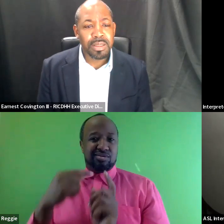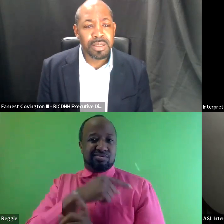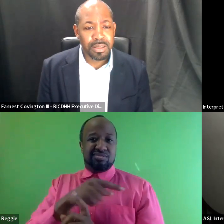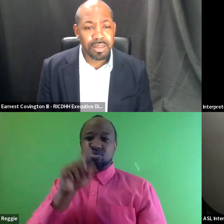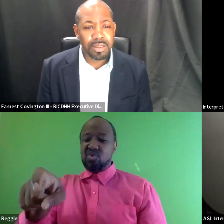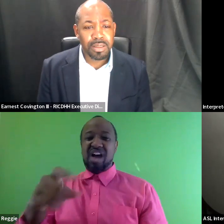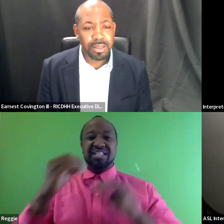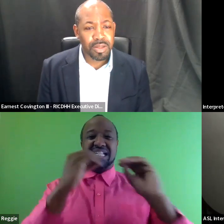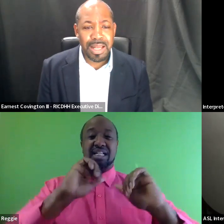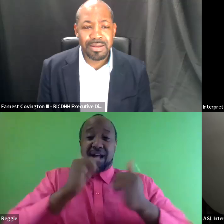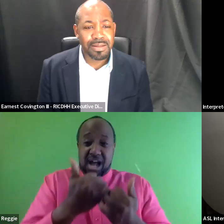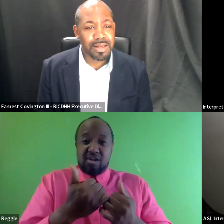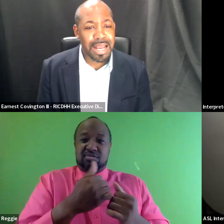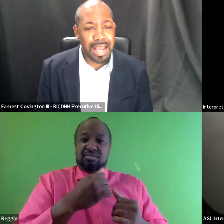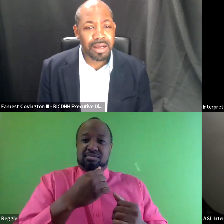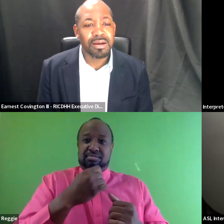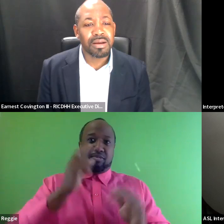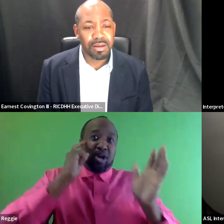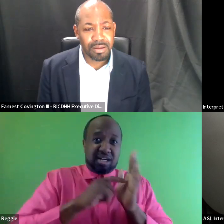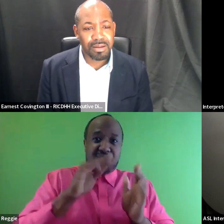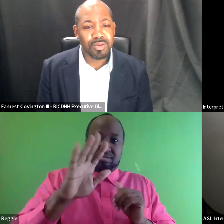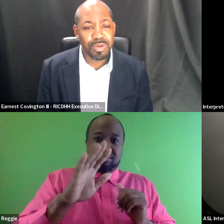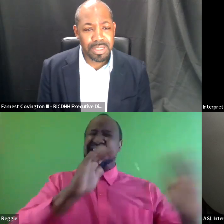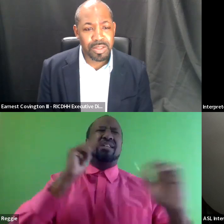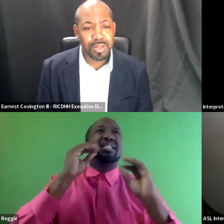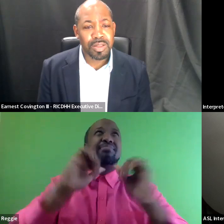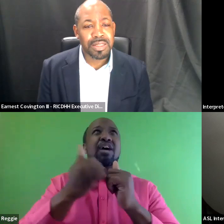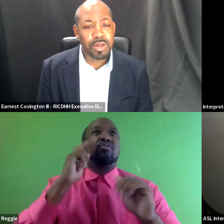pre-foundation. So I just find this is the key.